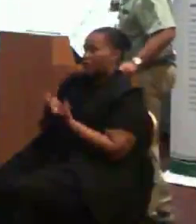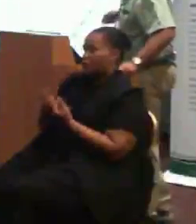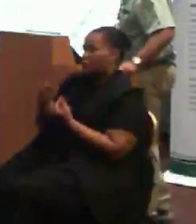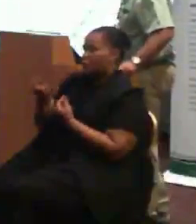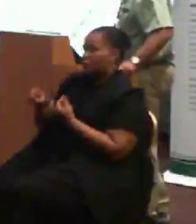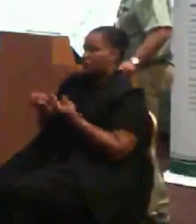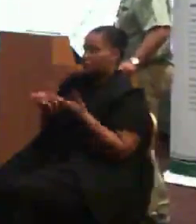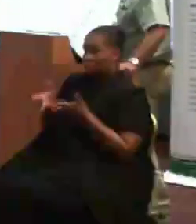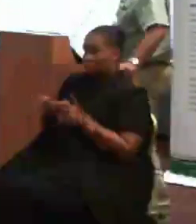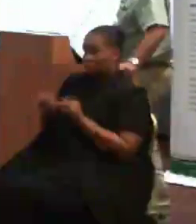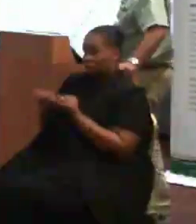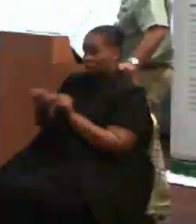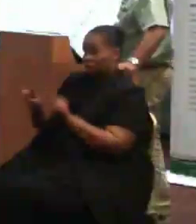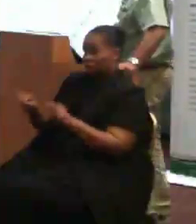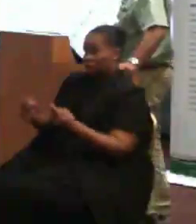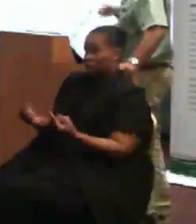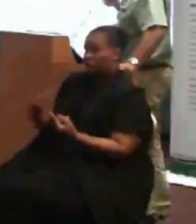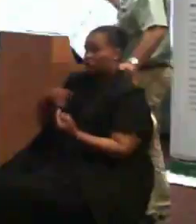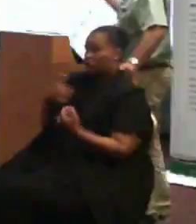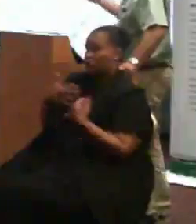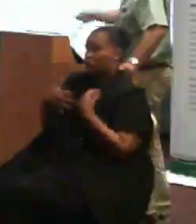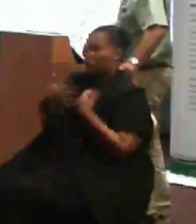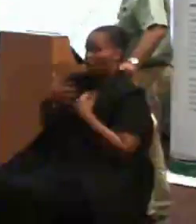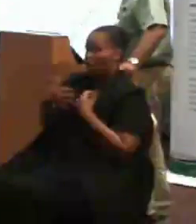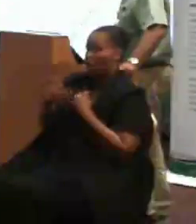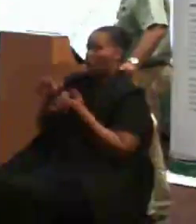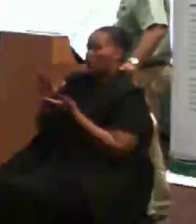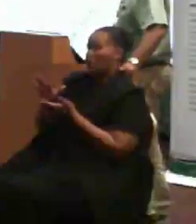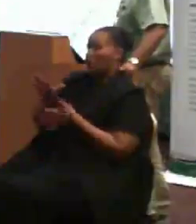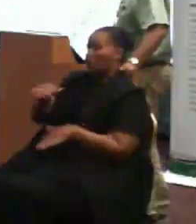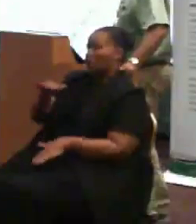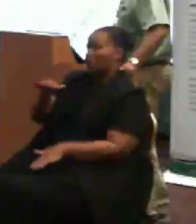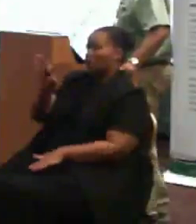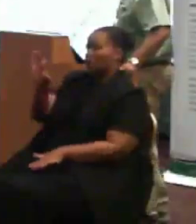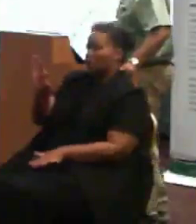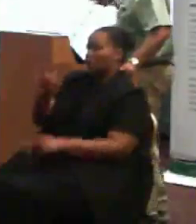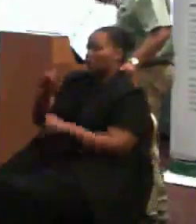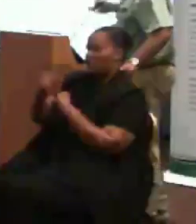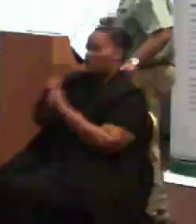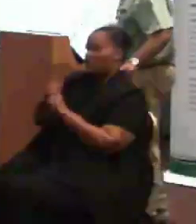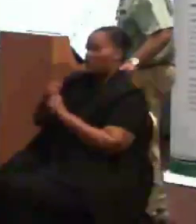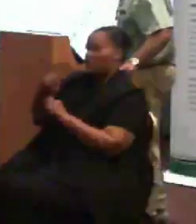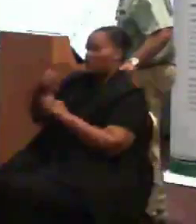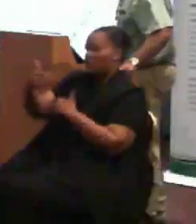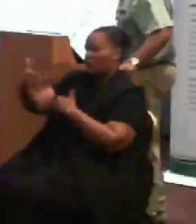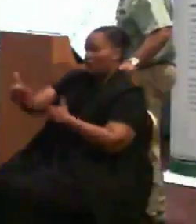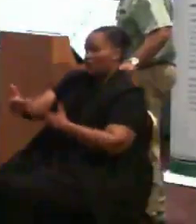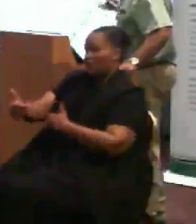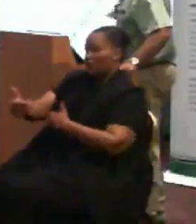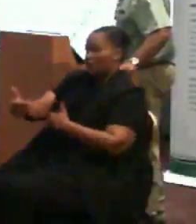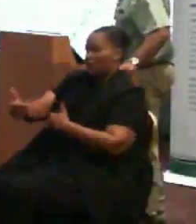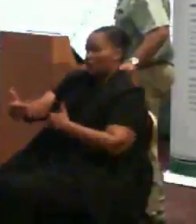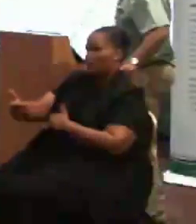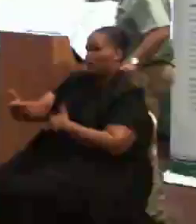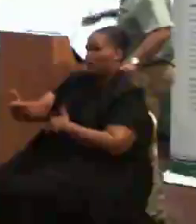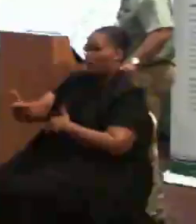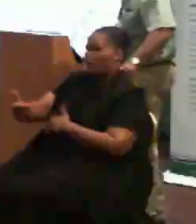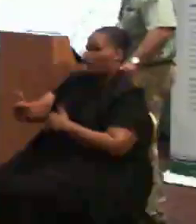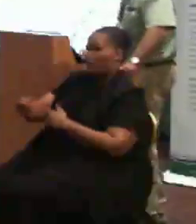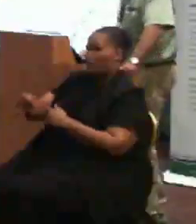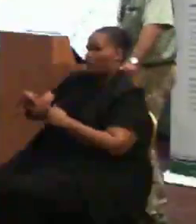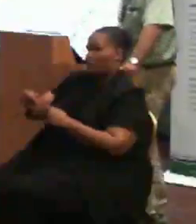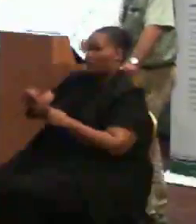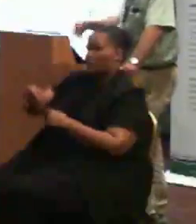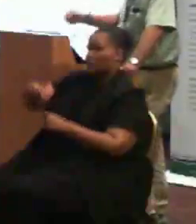carry on like that. And I'm afraid that a further 15% over 3 years will not bring a